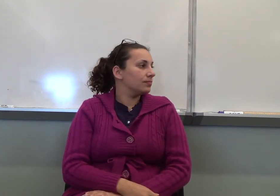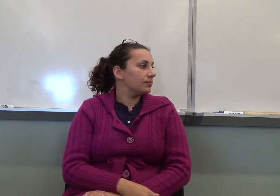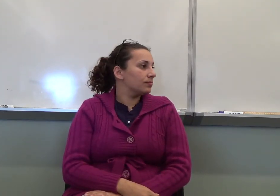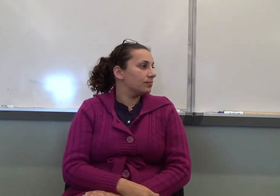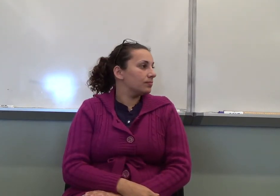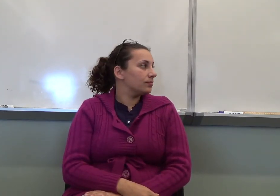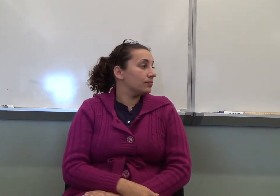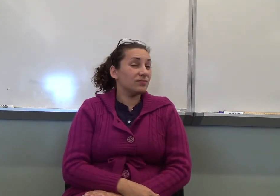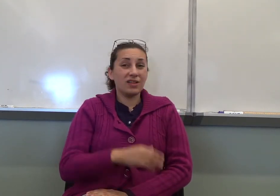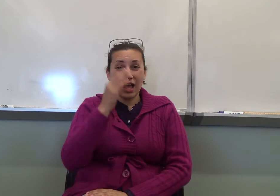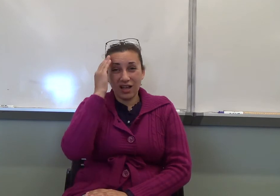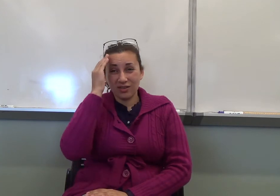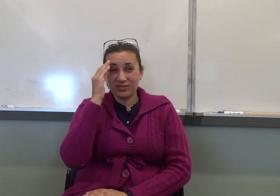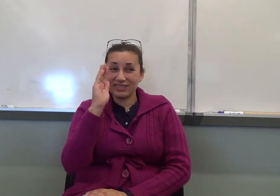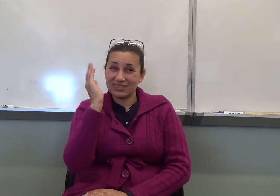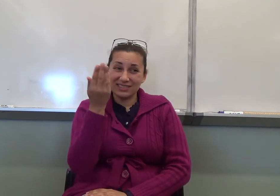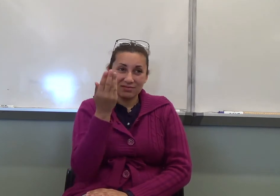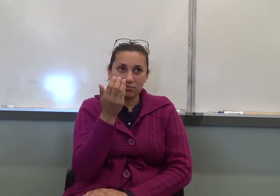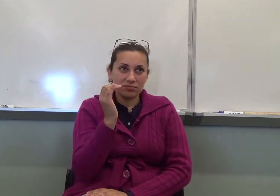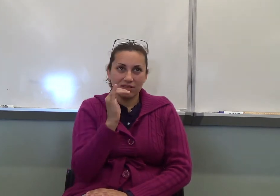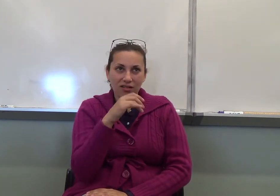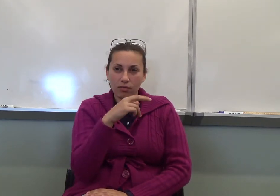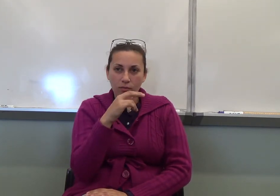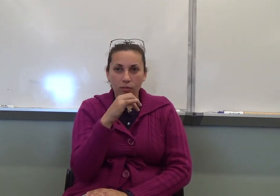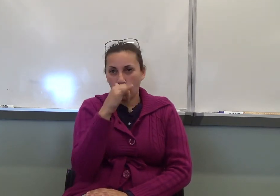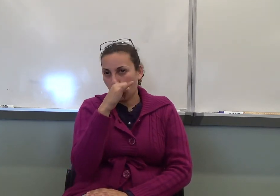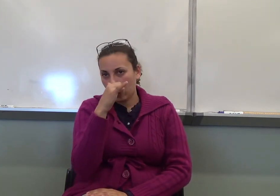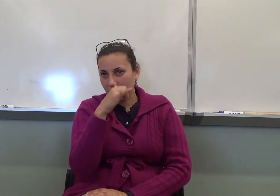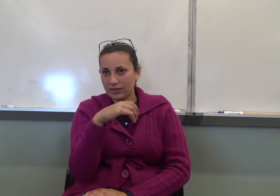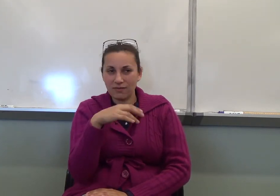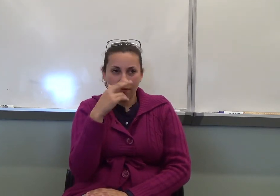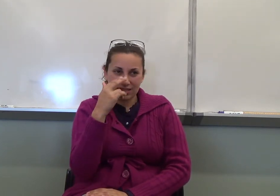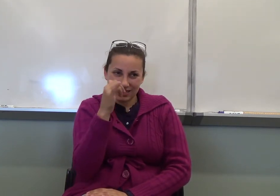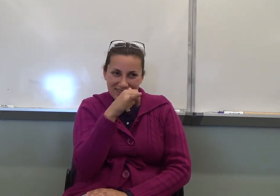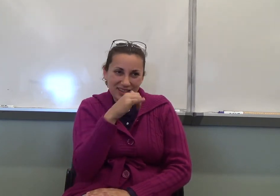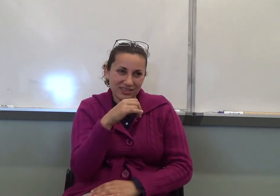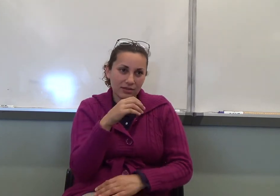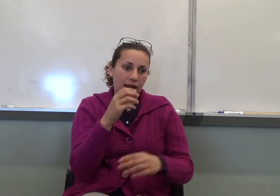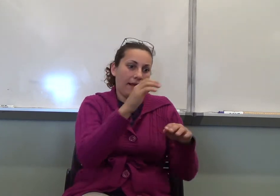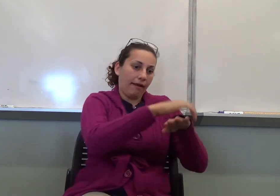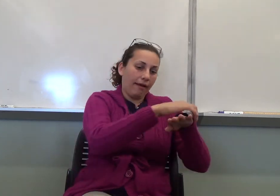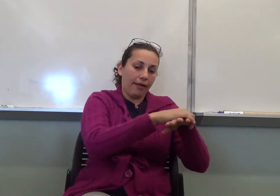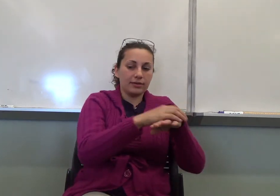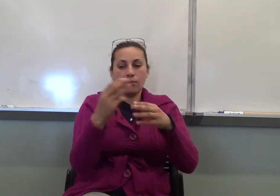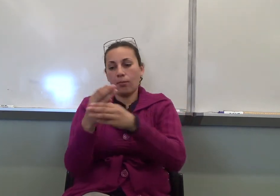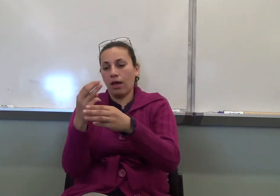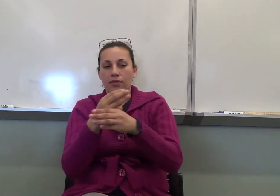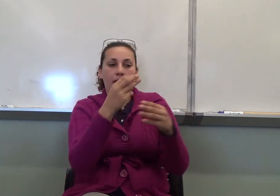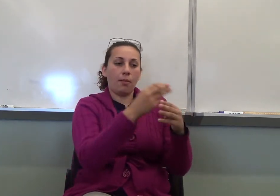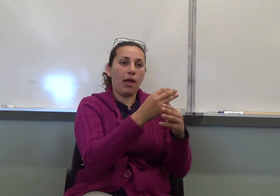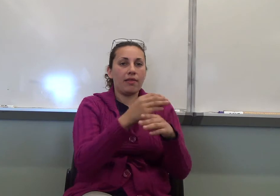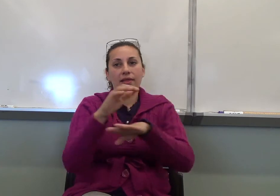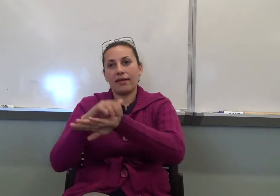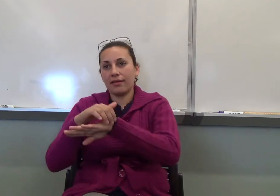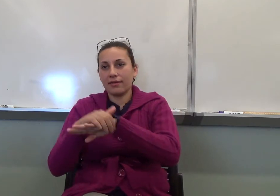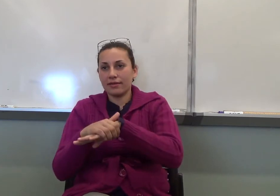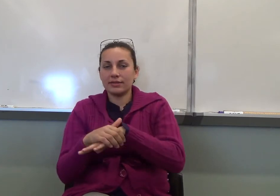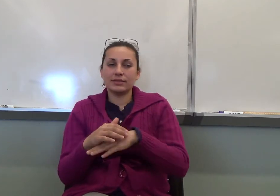I know it seems ridiculous to keep going back to English and reminding ourselves of all these little problems, but see,